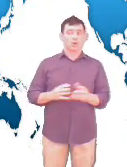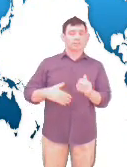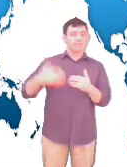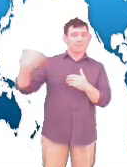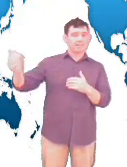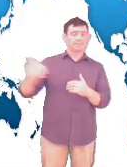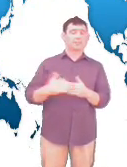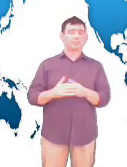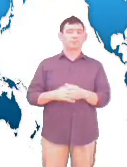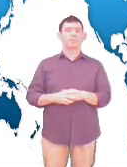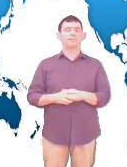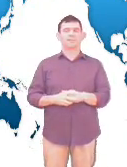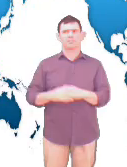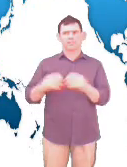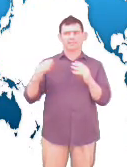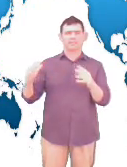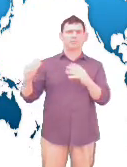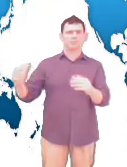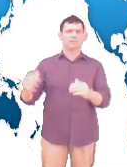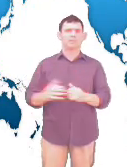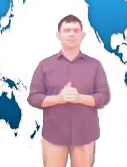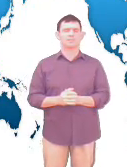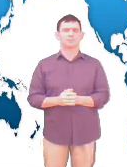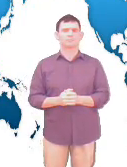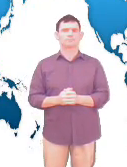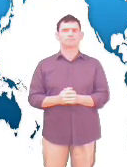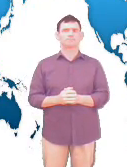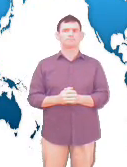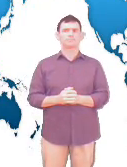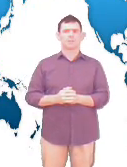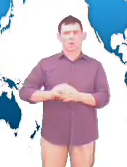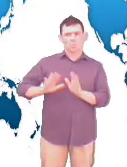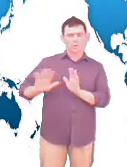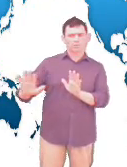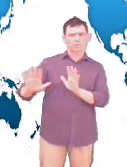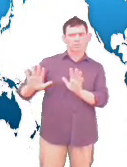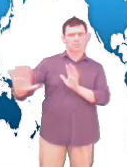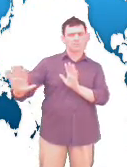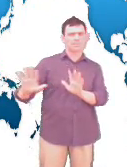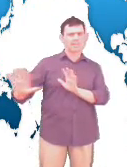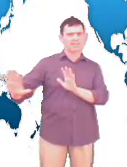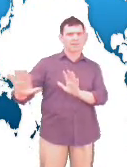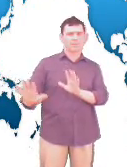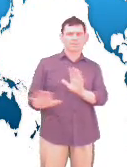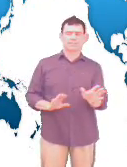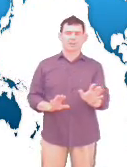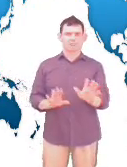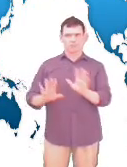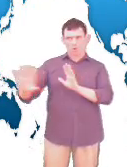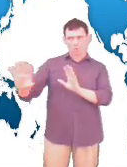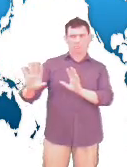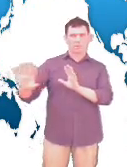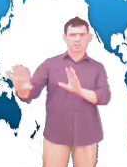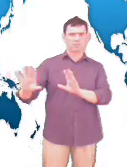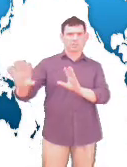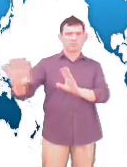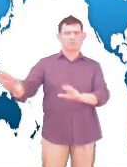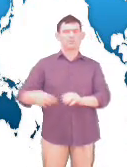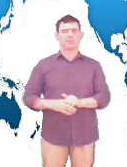or that event, that upcoming event, or that thing you really want to do, and what just stops you getting there? What's that roadblock you keep putting